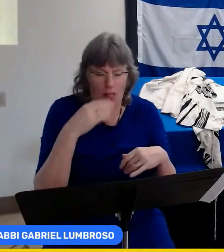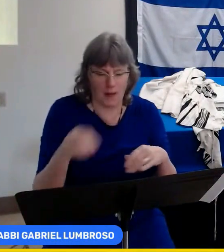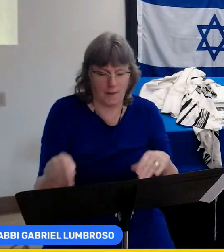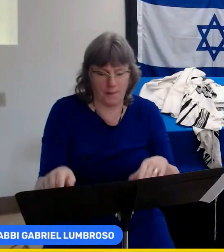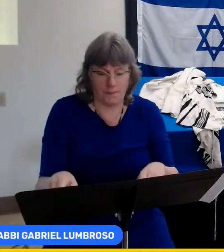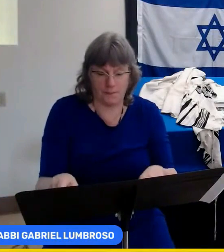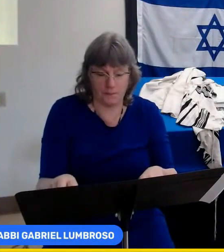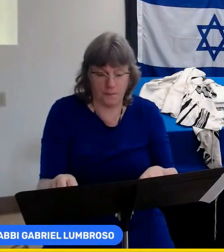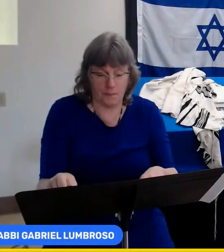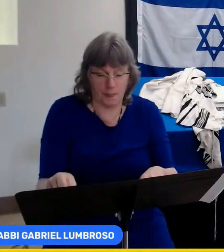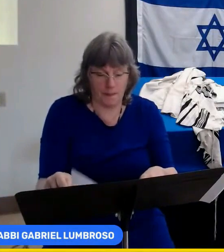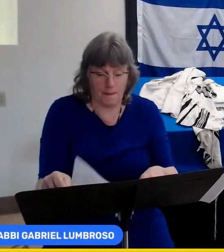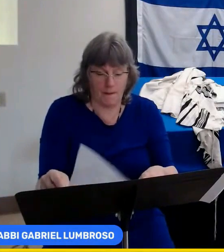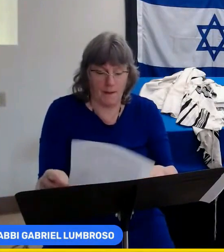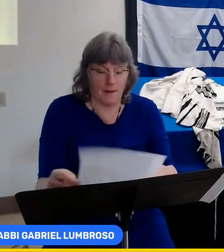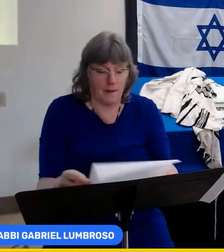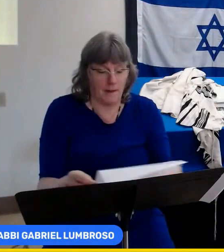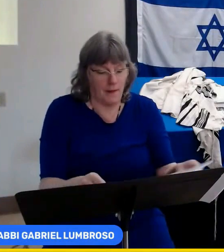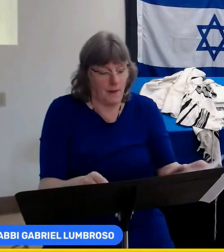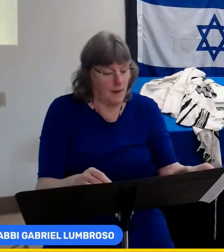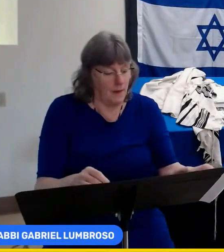obsolete.